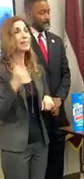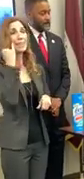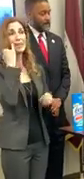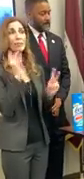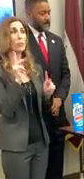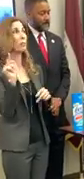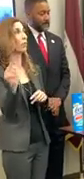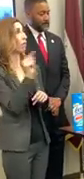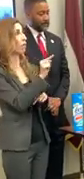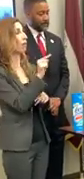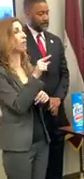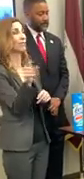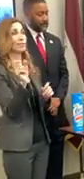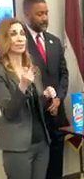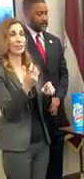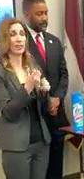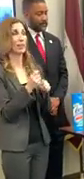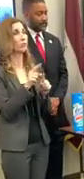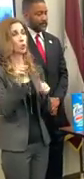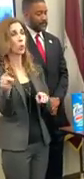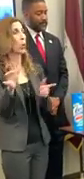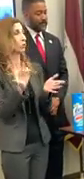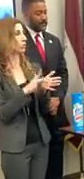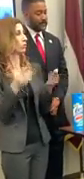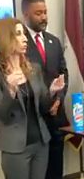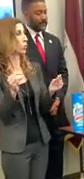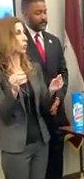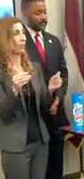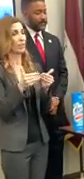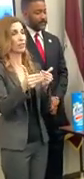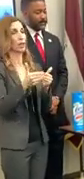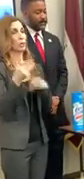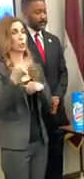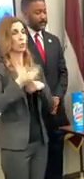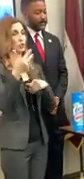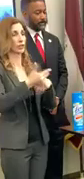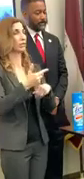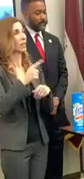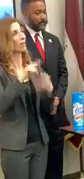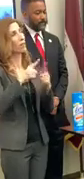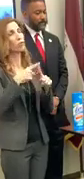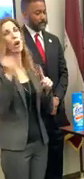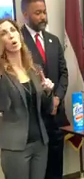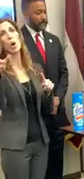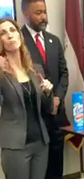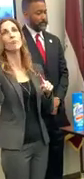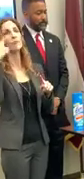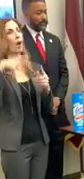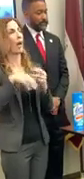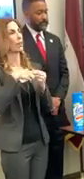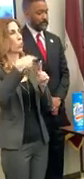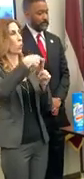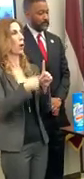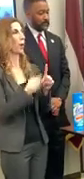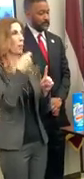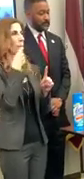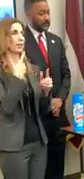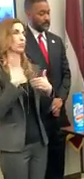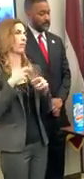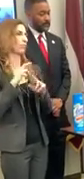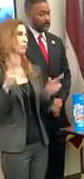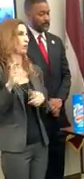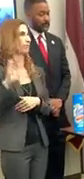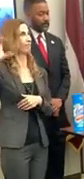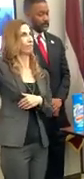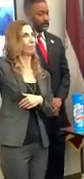out there who can get out to the drugstores in the next few days, or have a friend go and get an extra month's worth of pills just to have them on